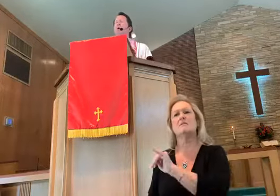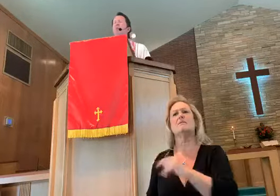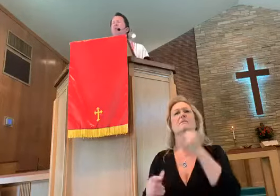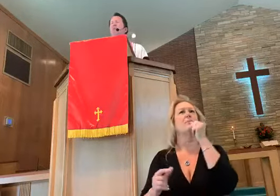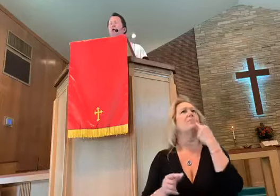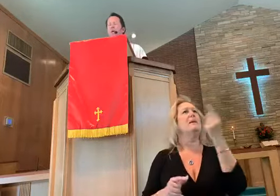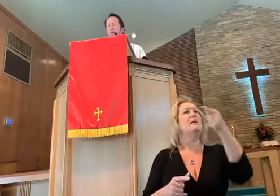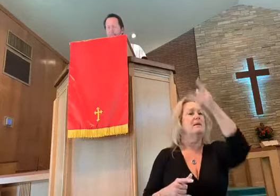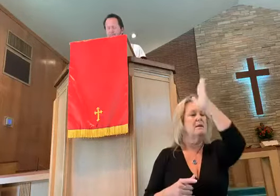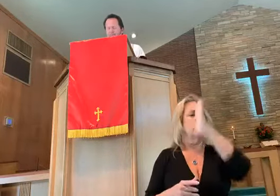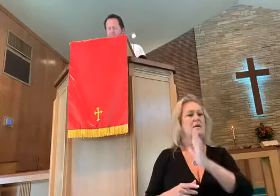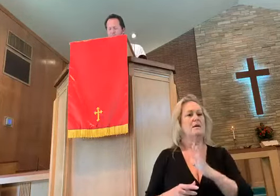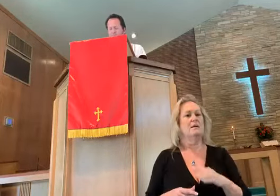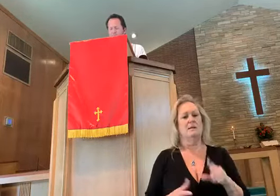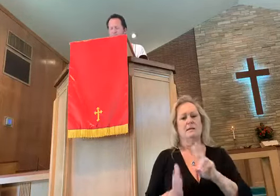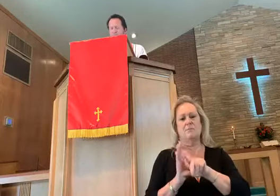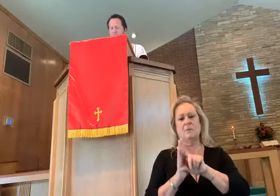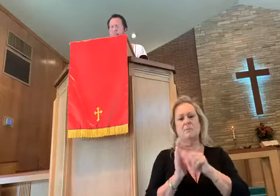these moments of prayer.